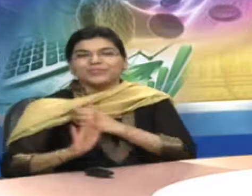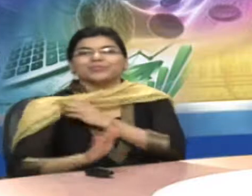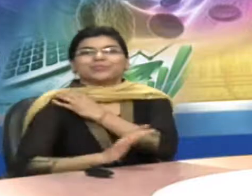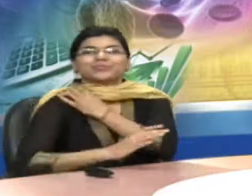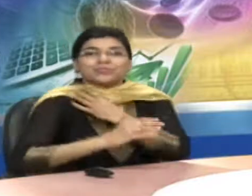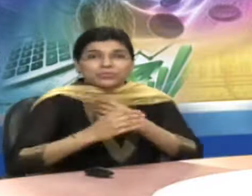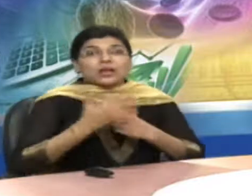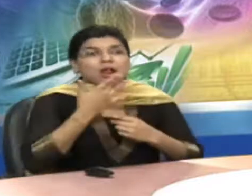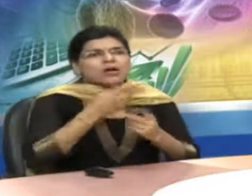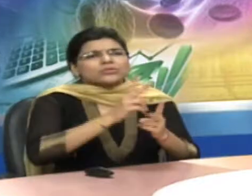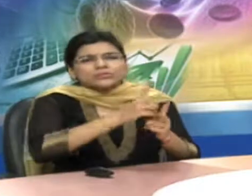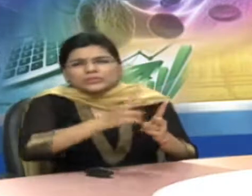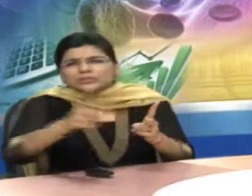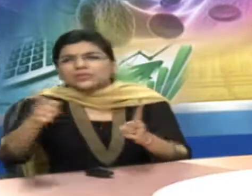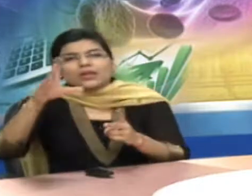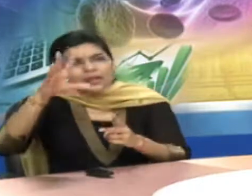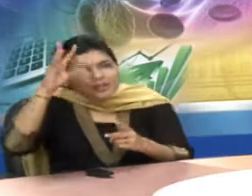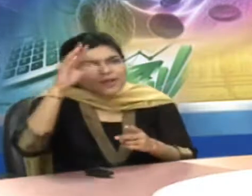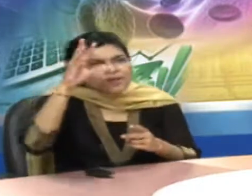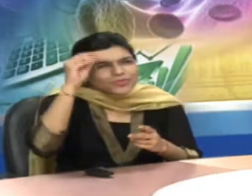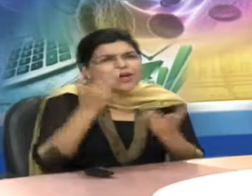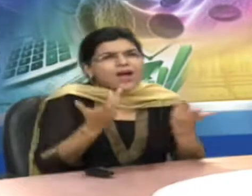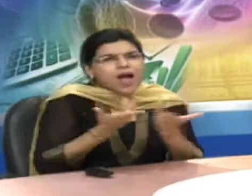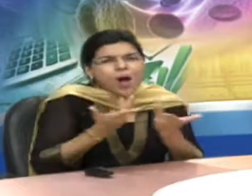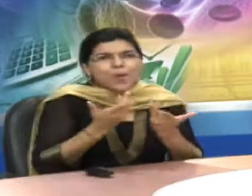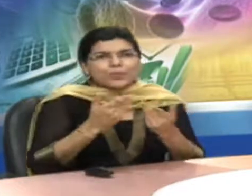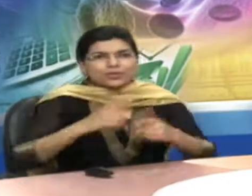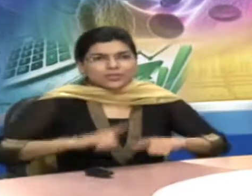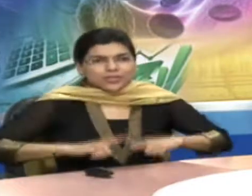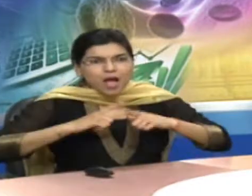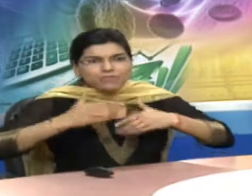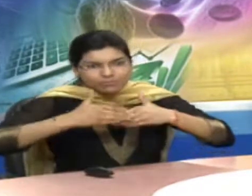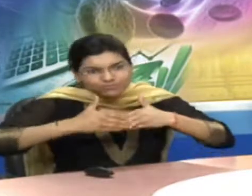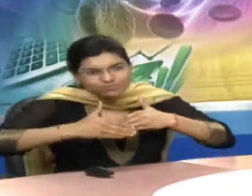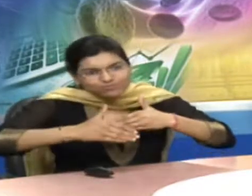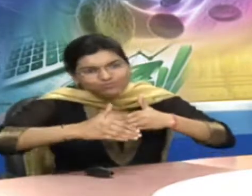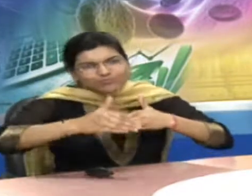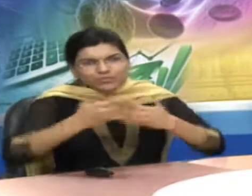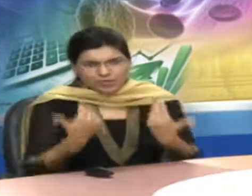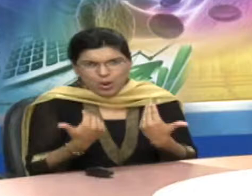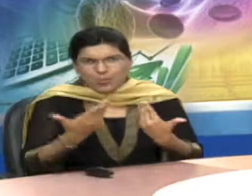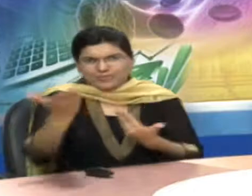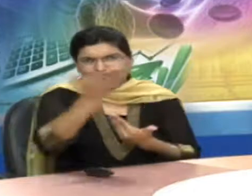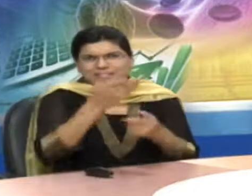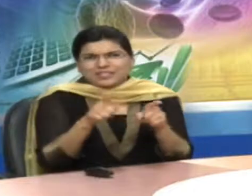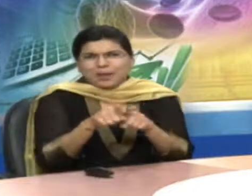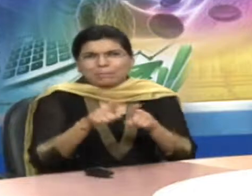sides and flowers that grace the changing seasons, and it really brings